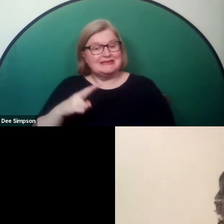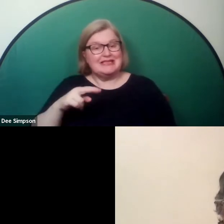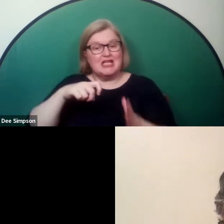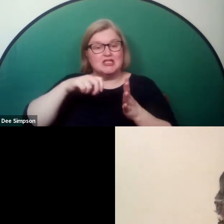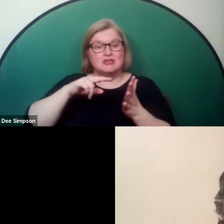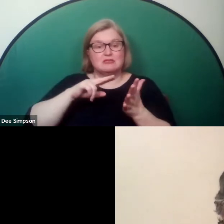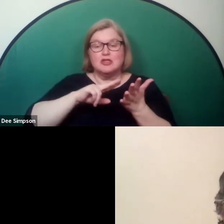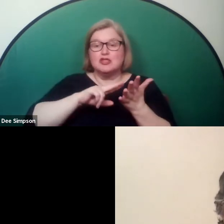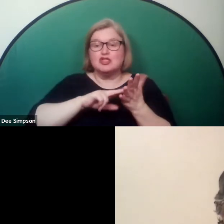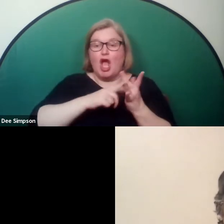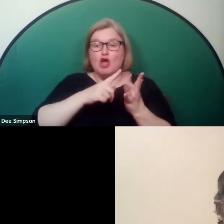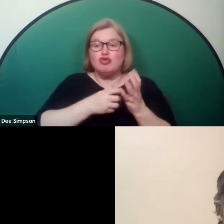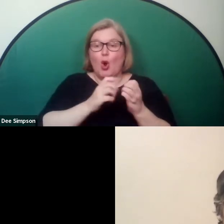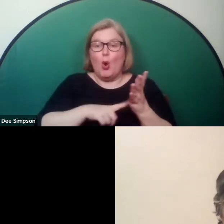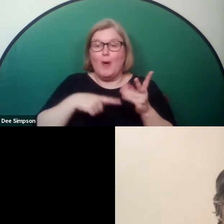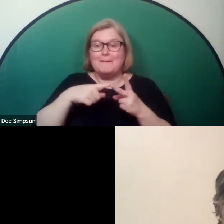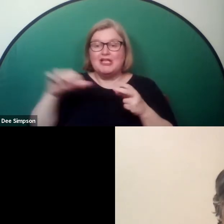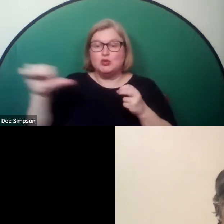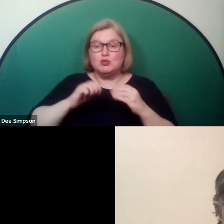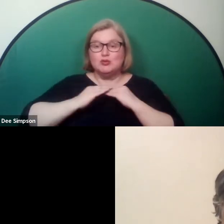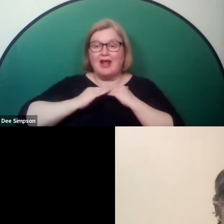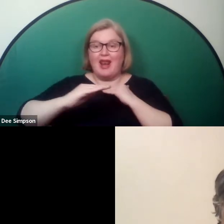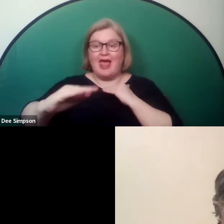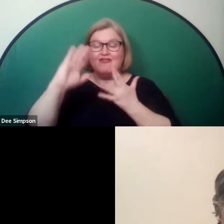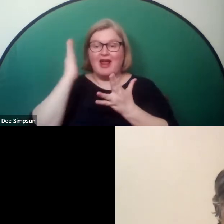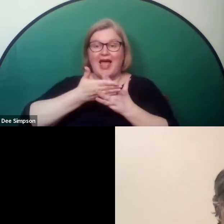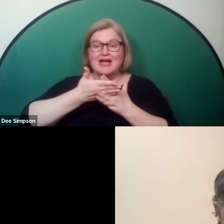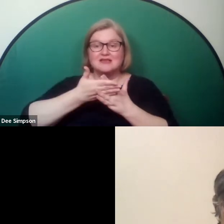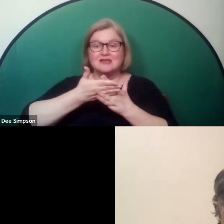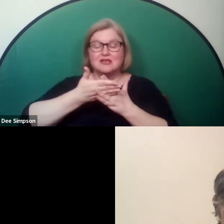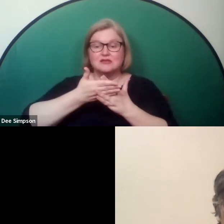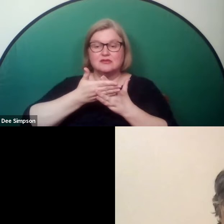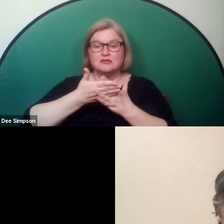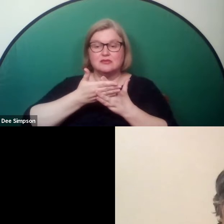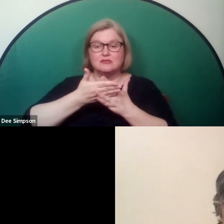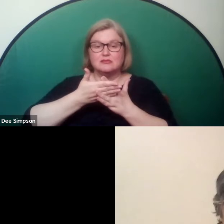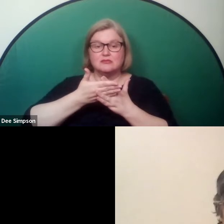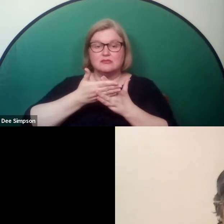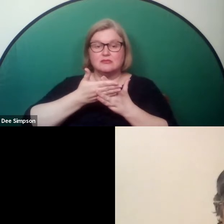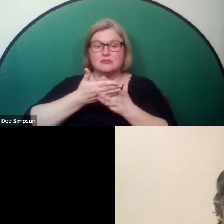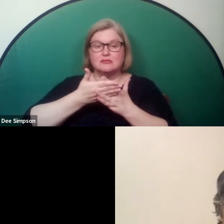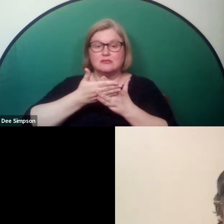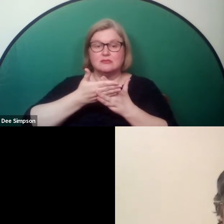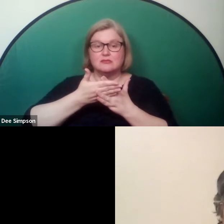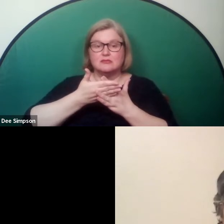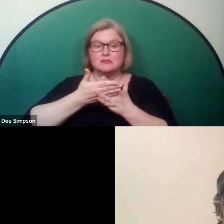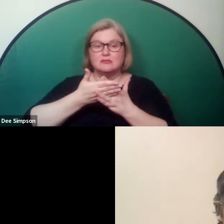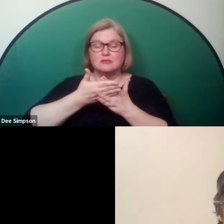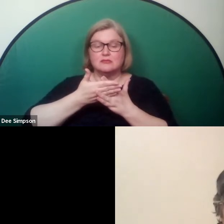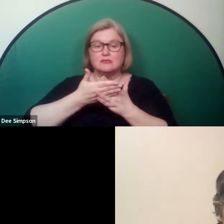Nairobi should be built to maintain level access, whereas currently it's not. And the